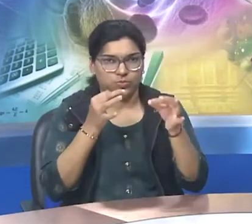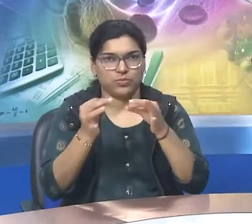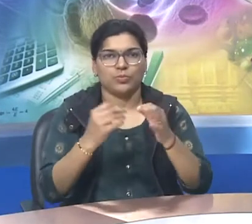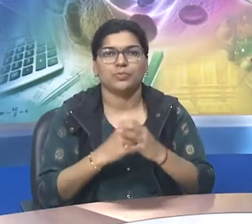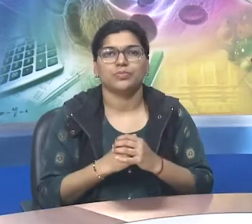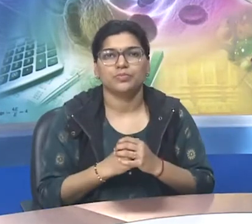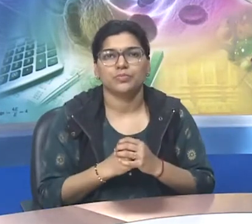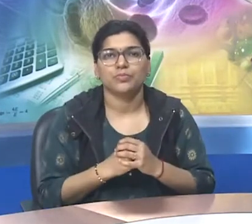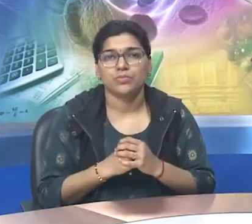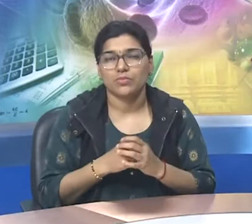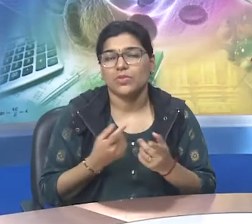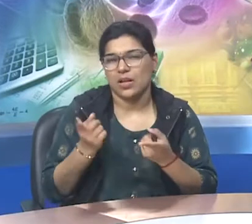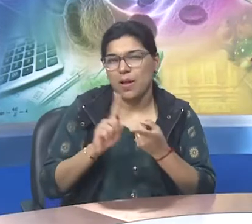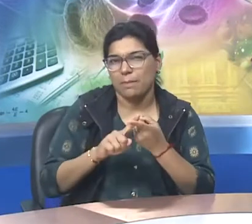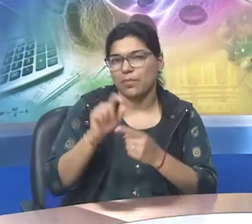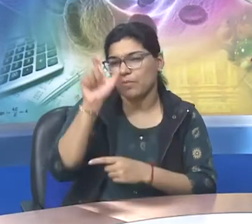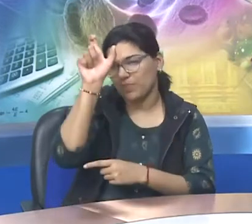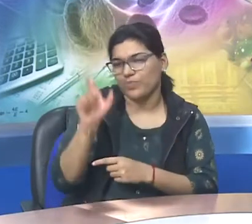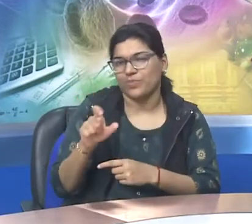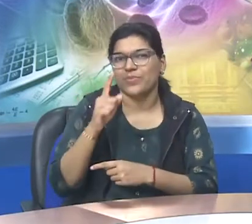Let us now understand the meaning of these lines.